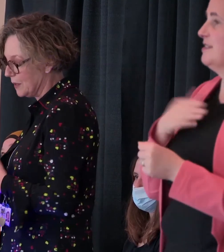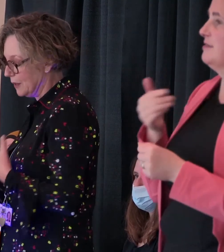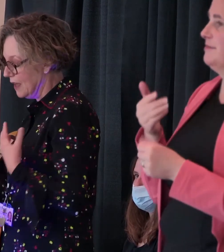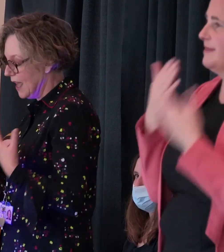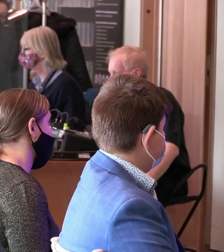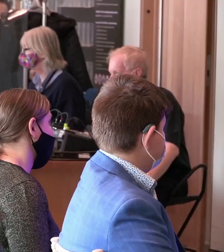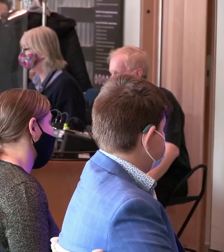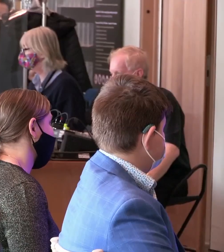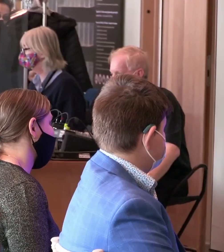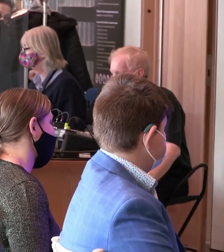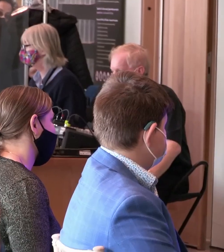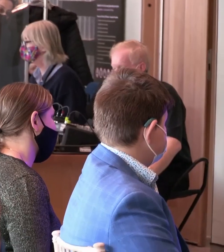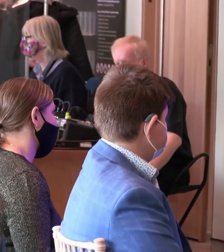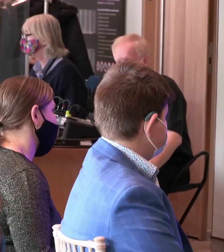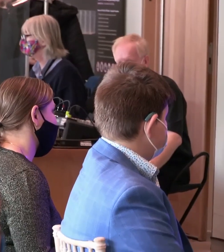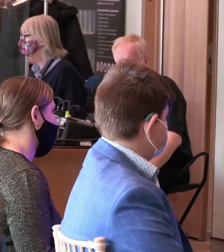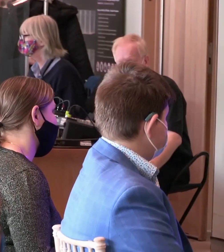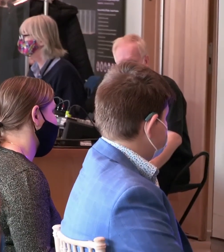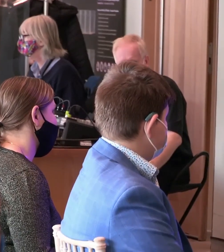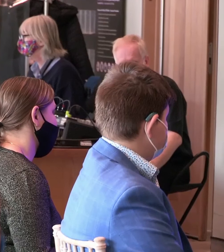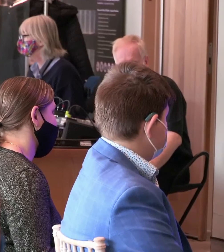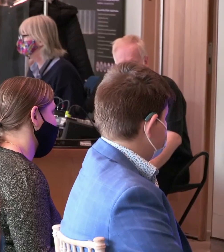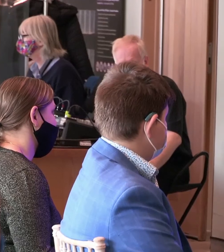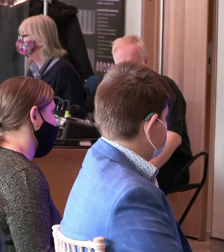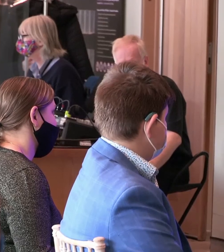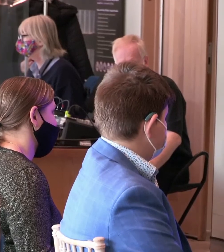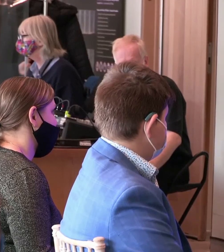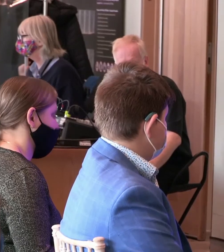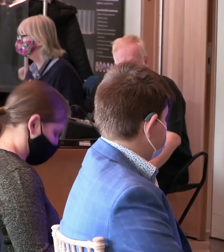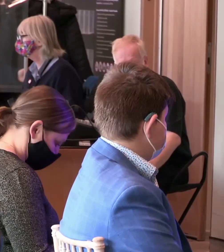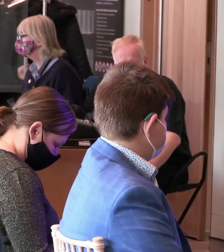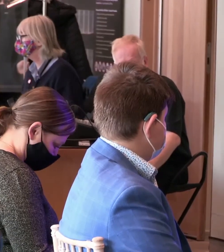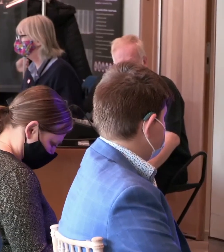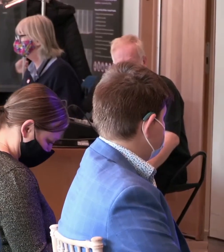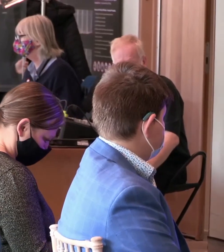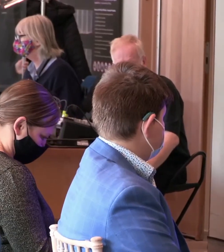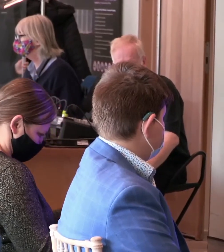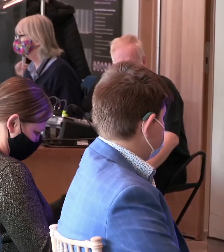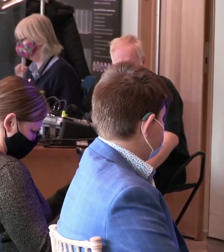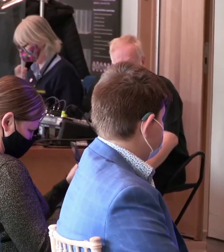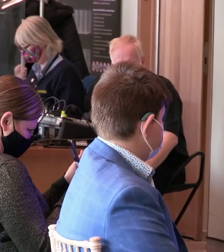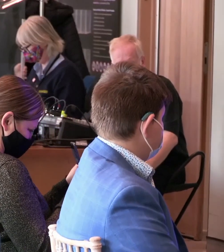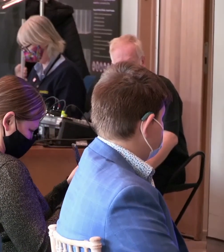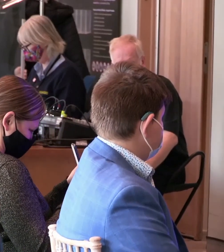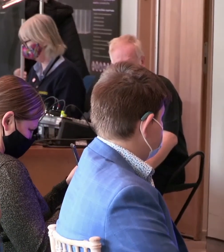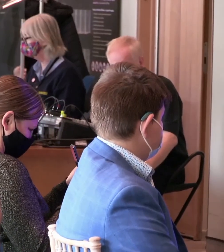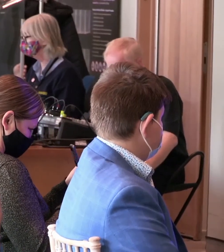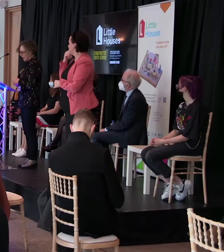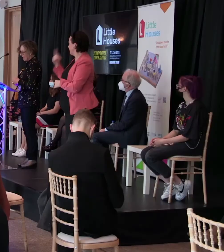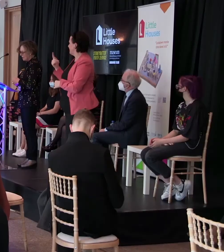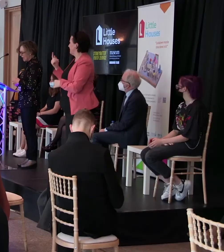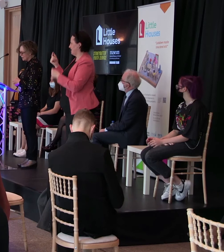of other people that I know were very important working with the youth service in the project. Geraldine Nugent, who's great to see today, Geraldine from